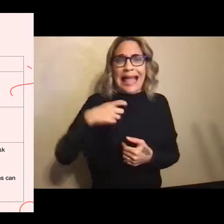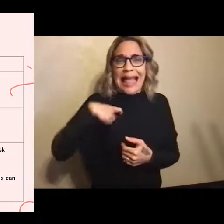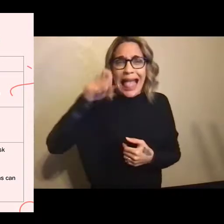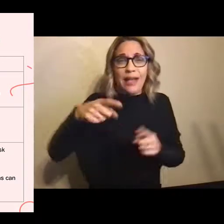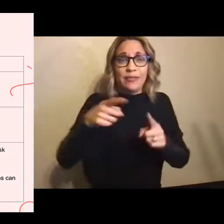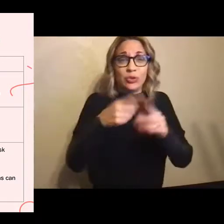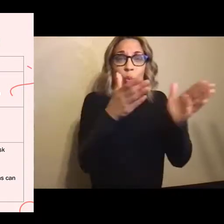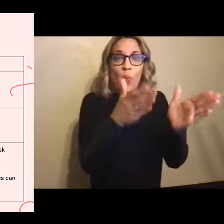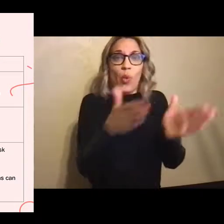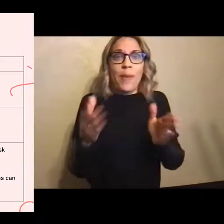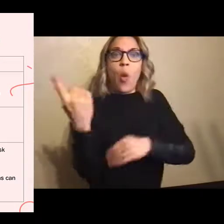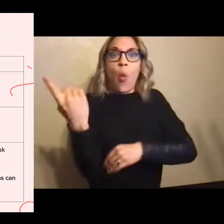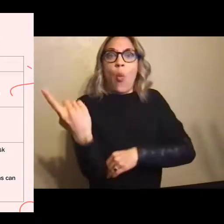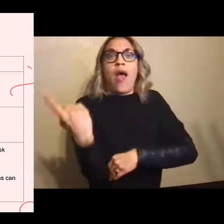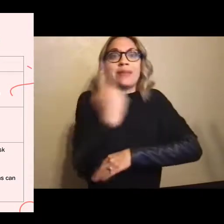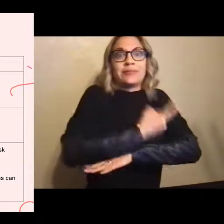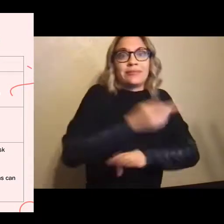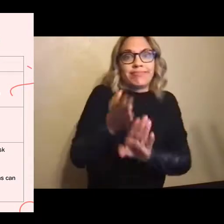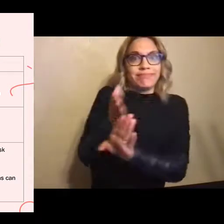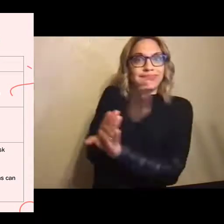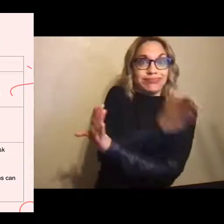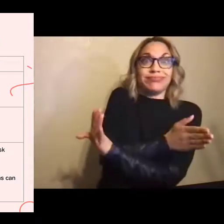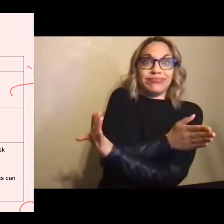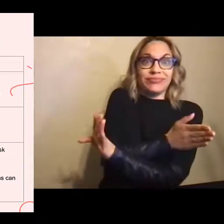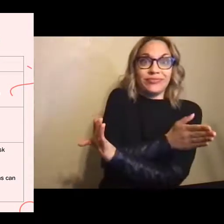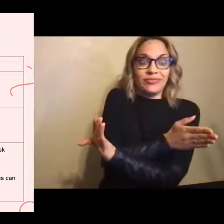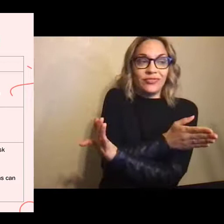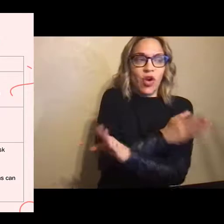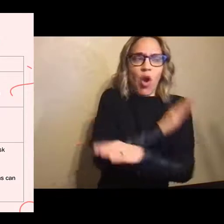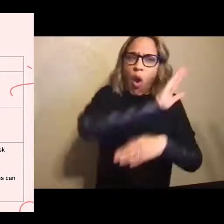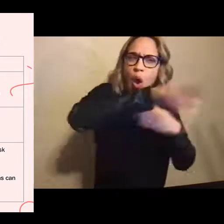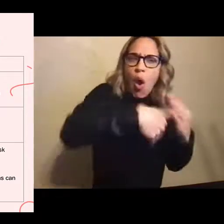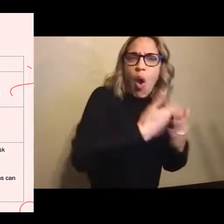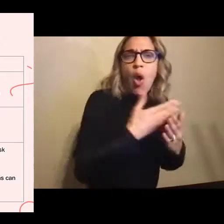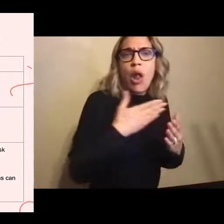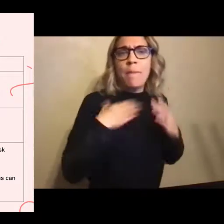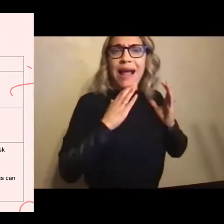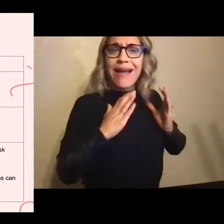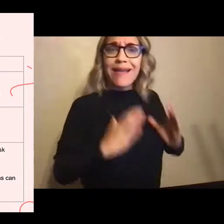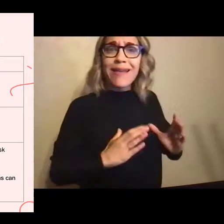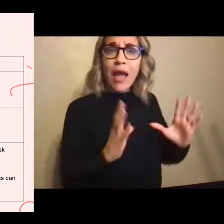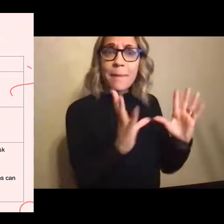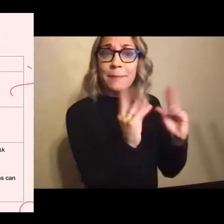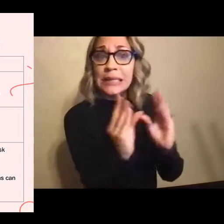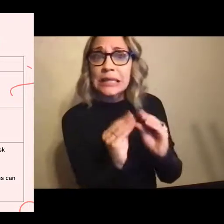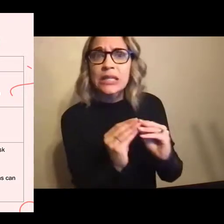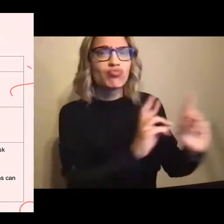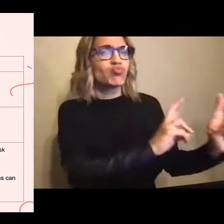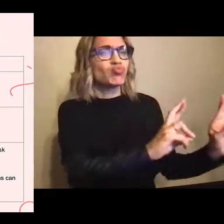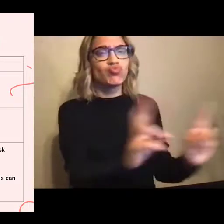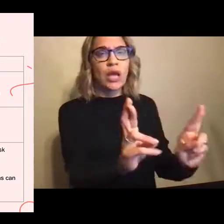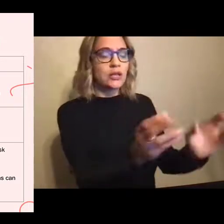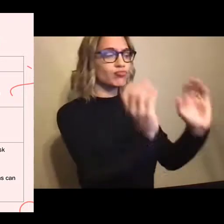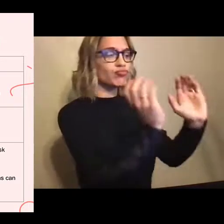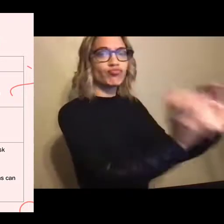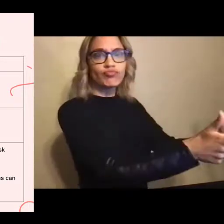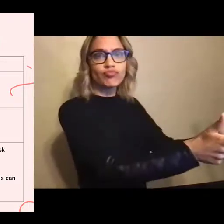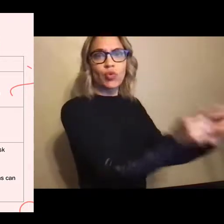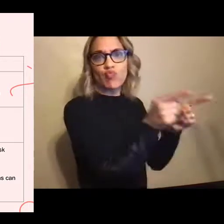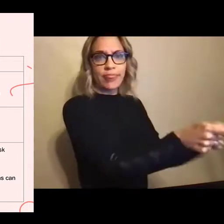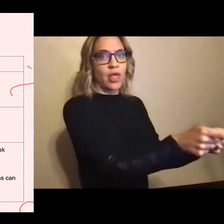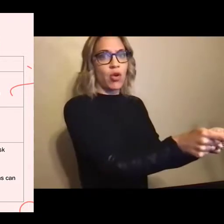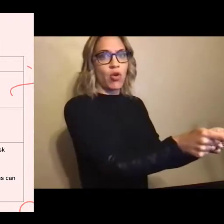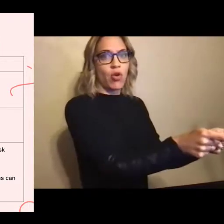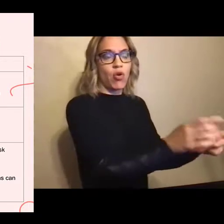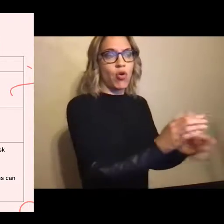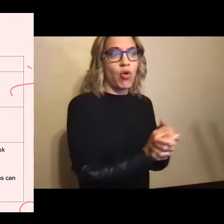has a space. And I have to do it like a day before to get myself ready for the next day. Make sure I know all the clients I'm